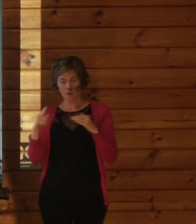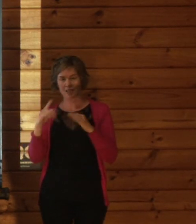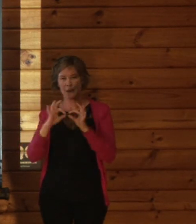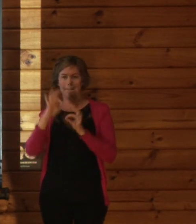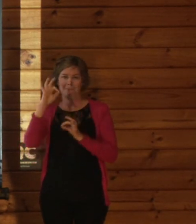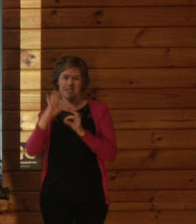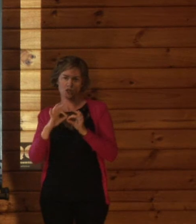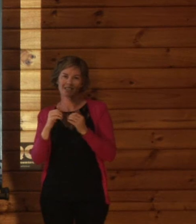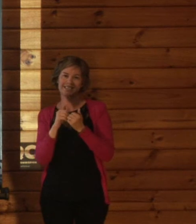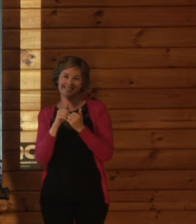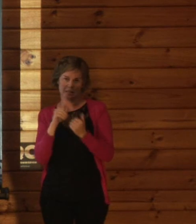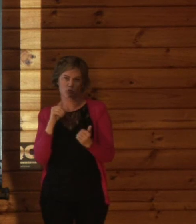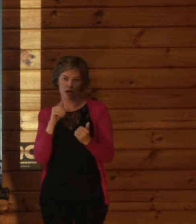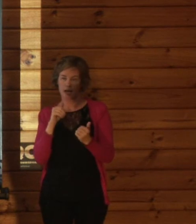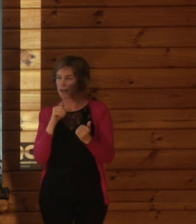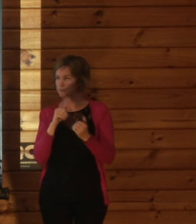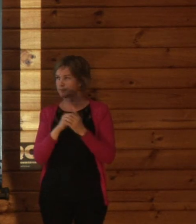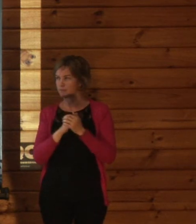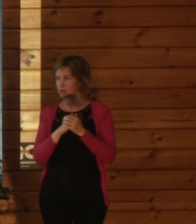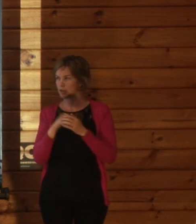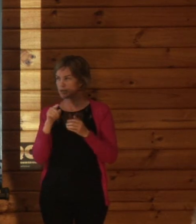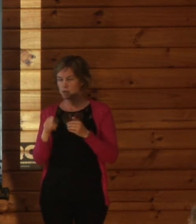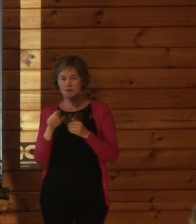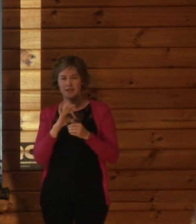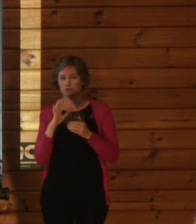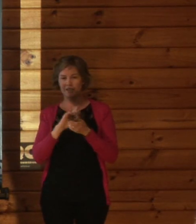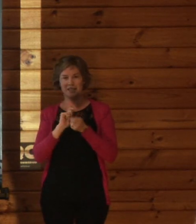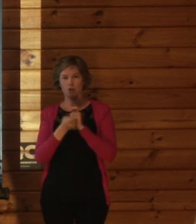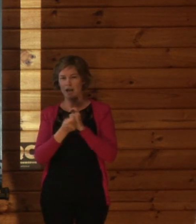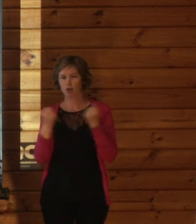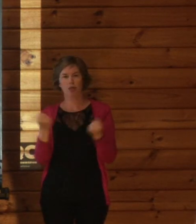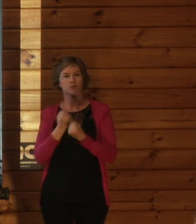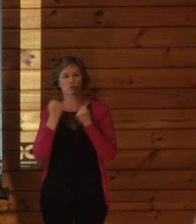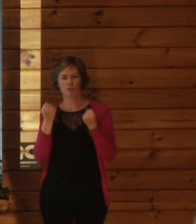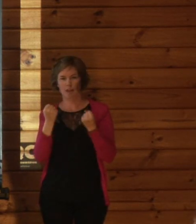hasn't changed the strength of the land that we measure. Is that going to have an impact on the